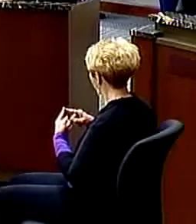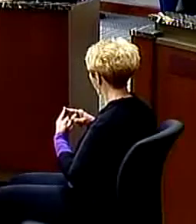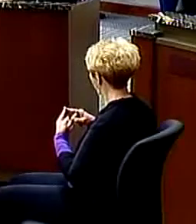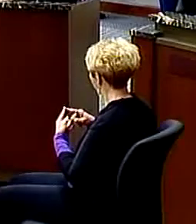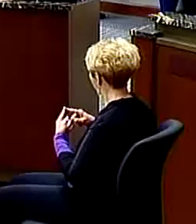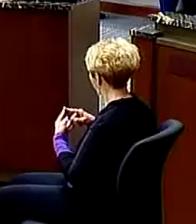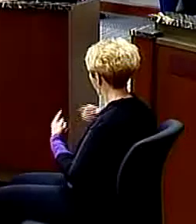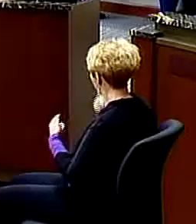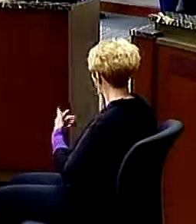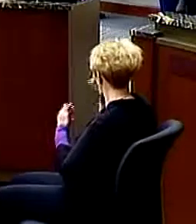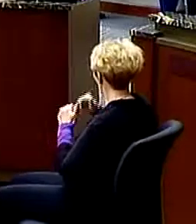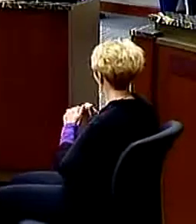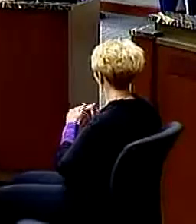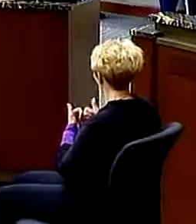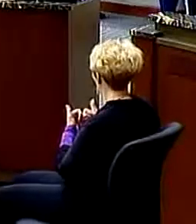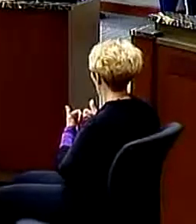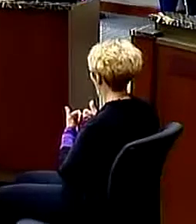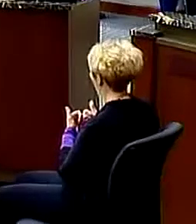I don't know how